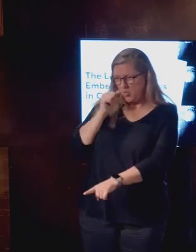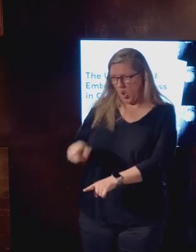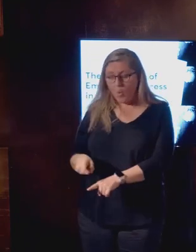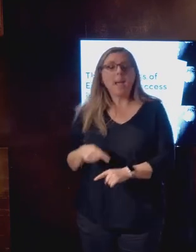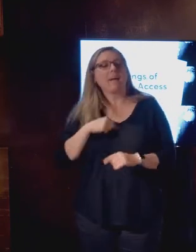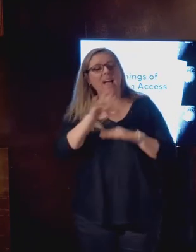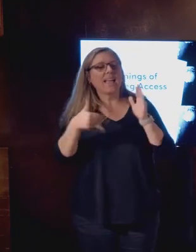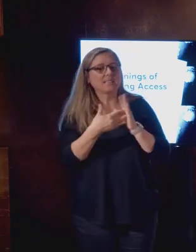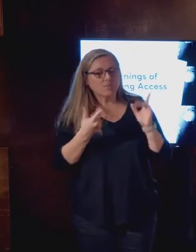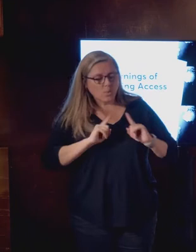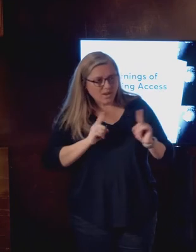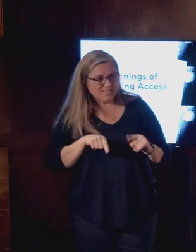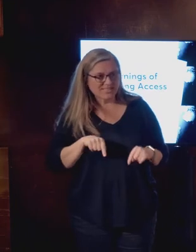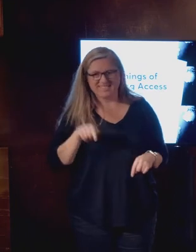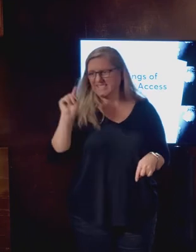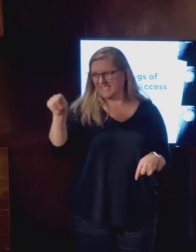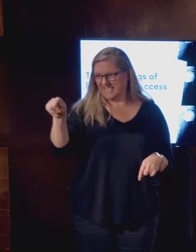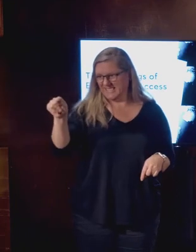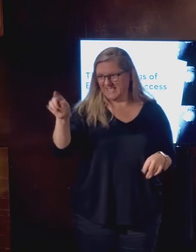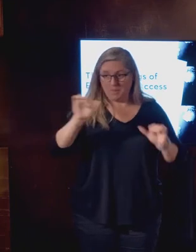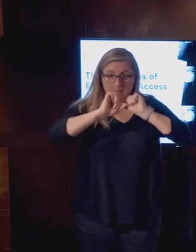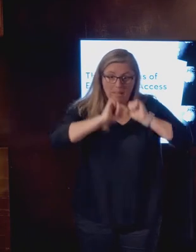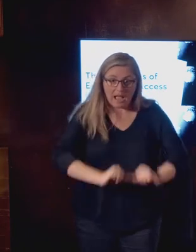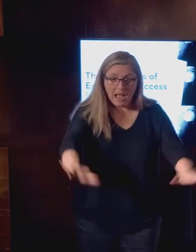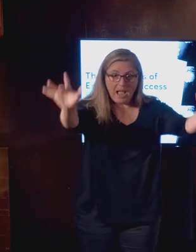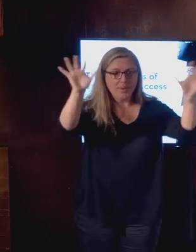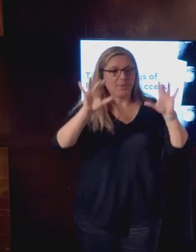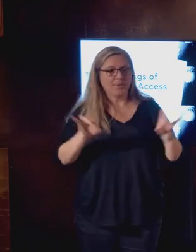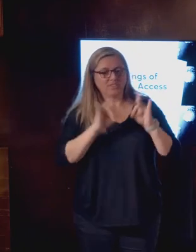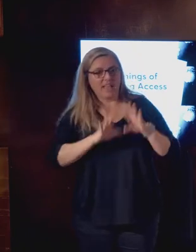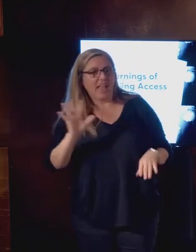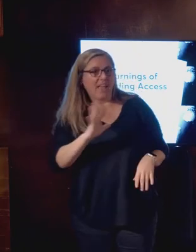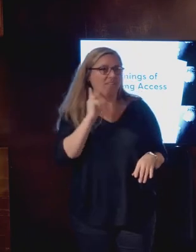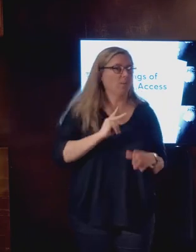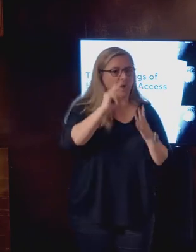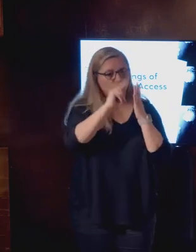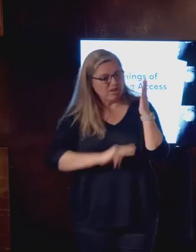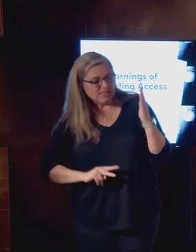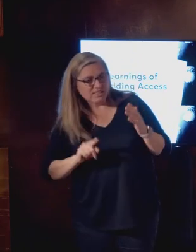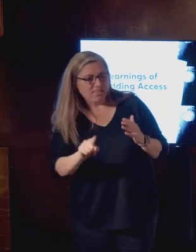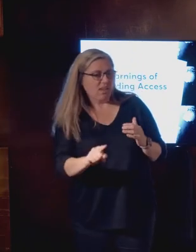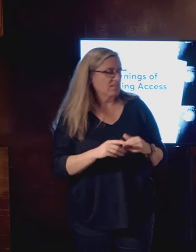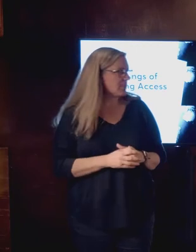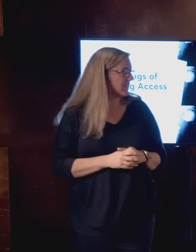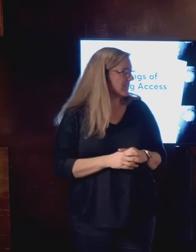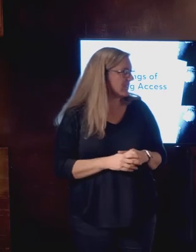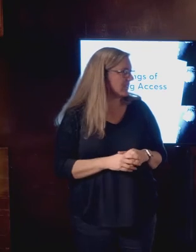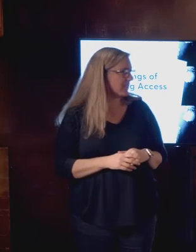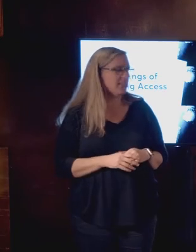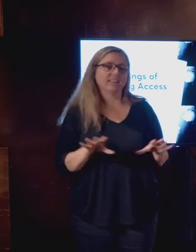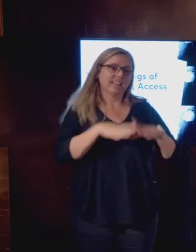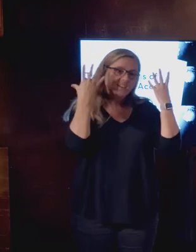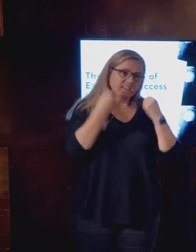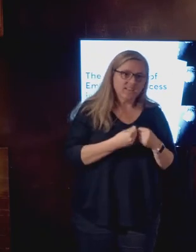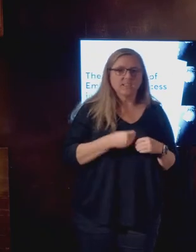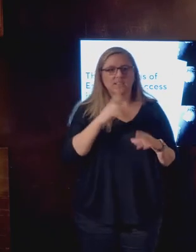it's like at the end of the day, that's the one that goes nationwide. That's the one that everybody reads. Mm. And then all of this time and